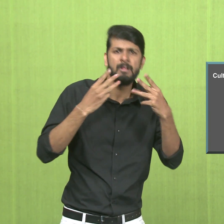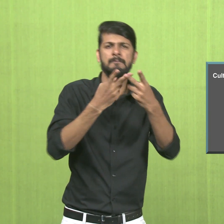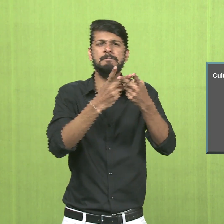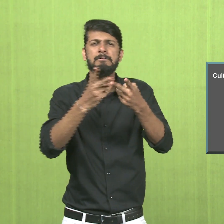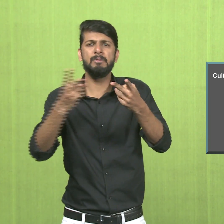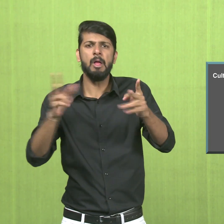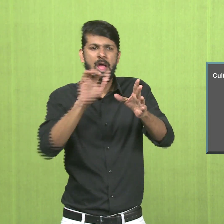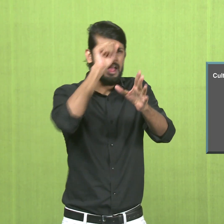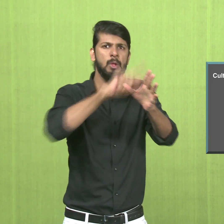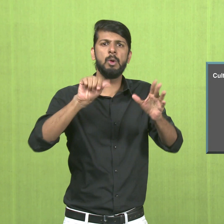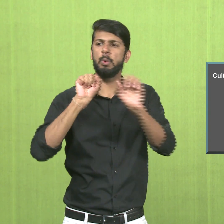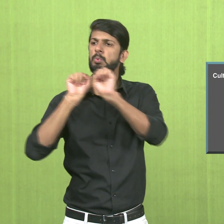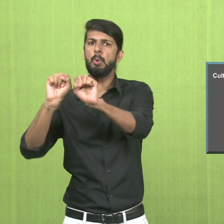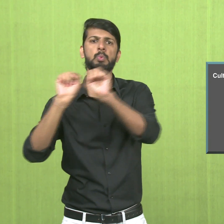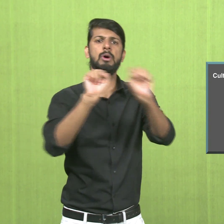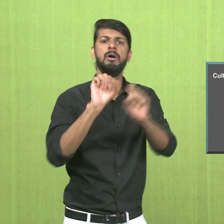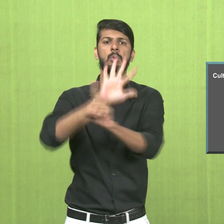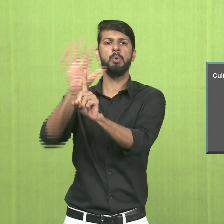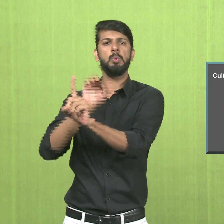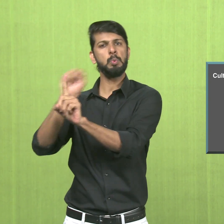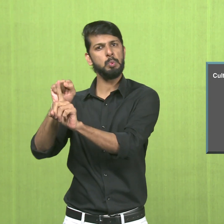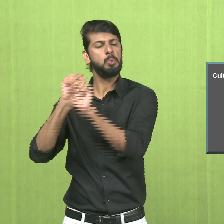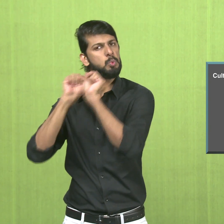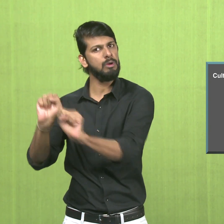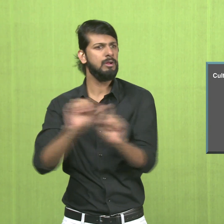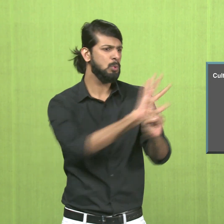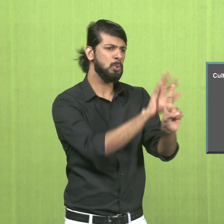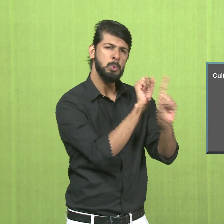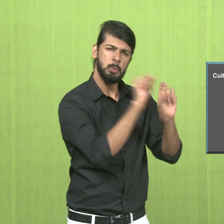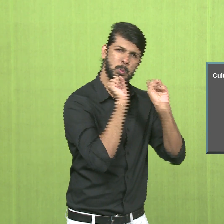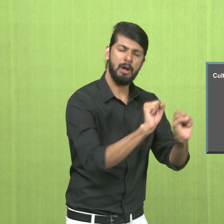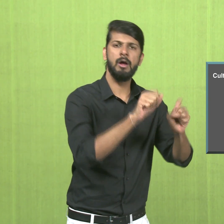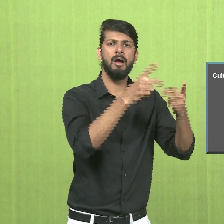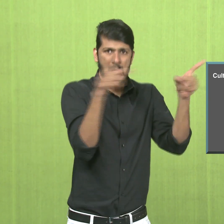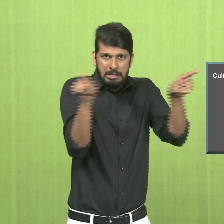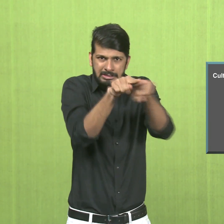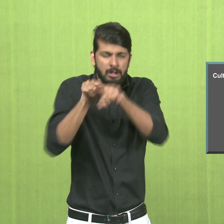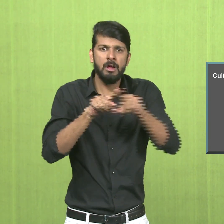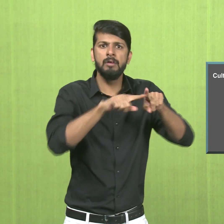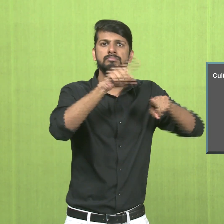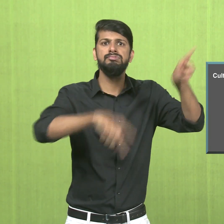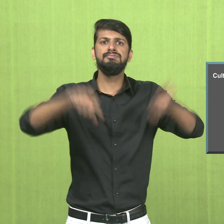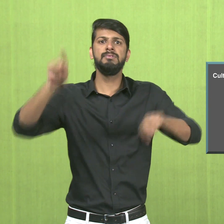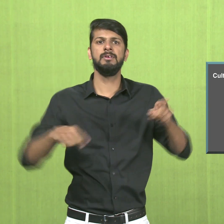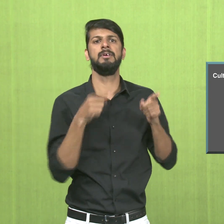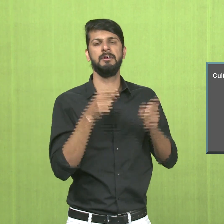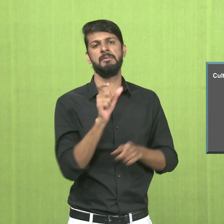semi-rural areas, and the peoples who have been living in that area have their own unique culture. You would not